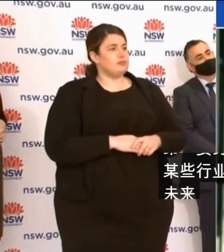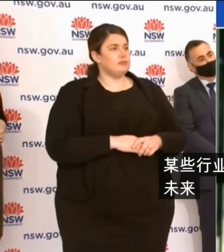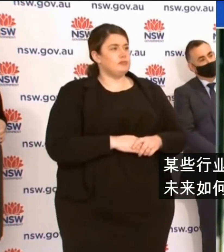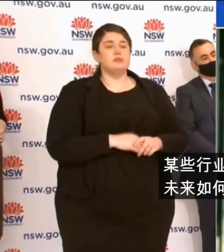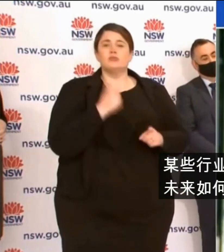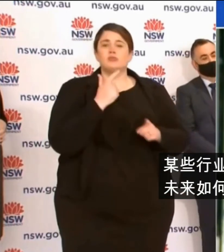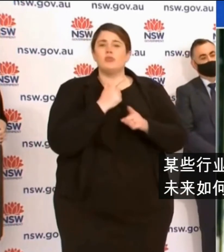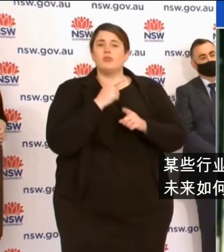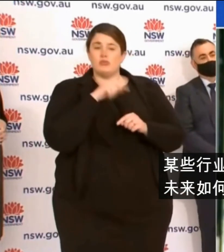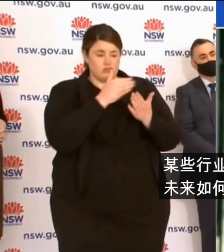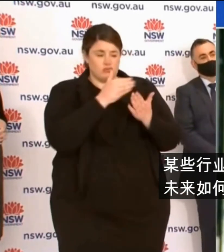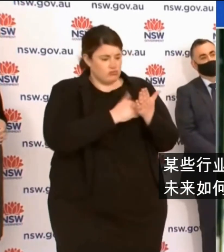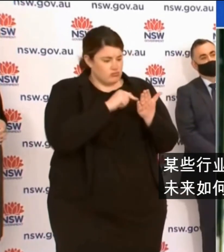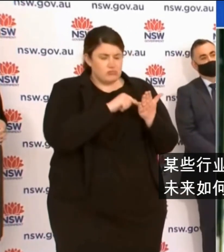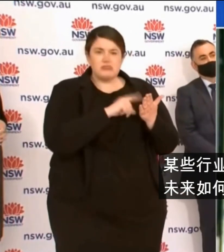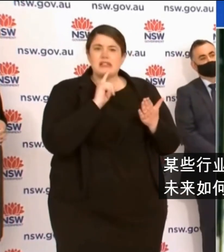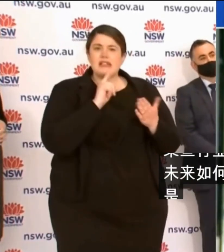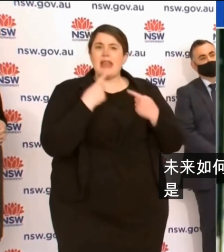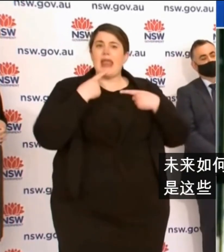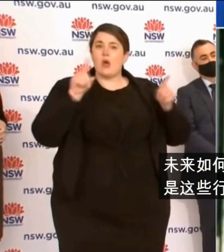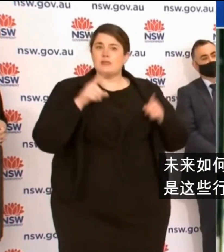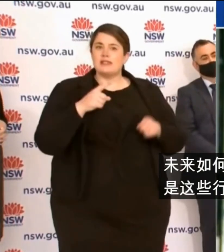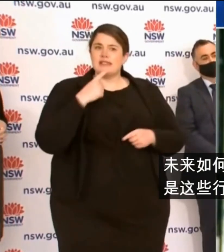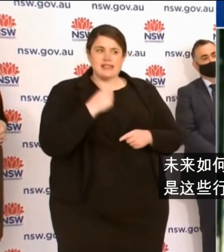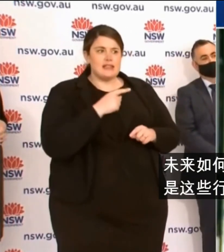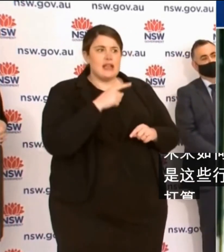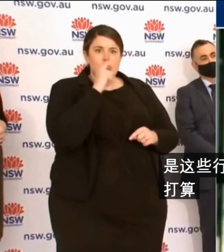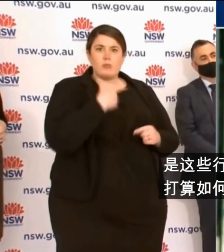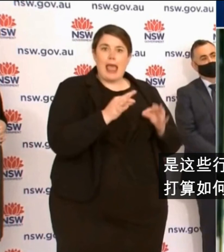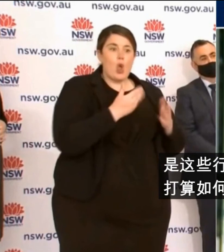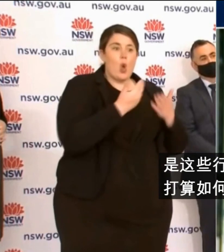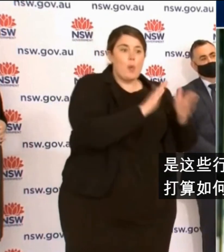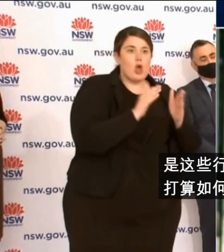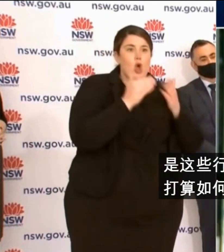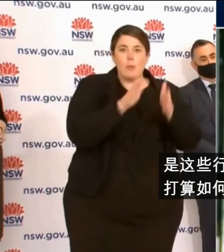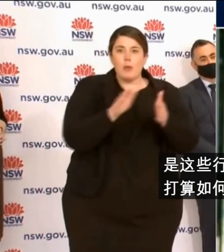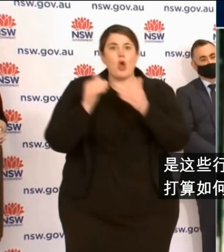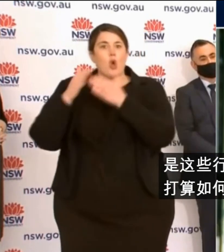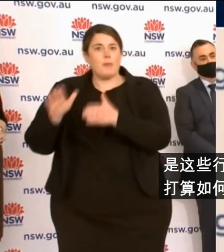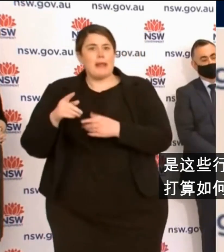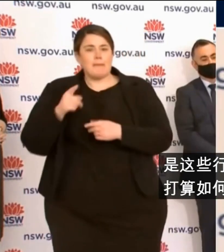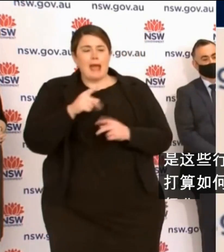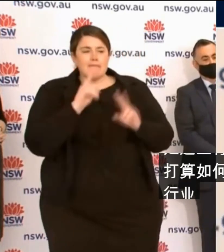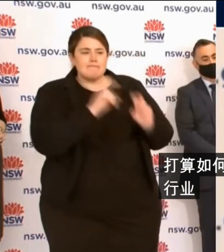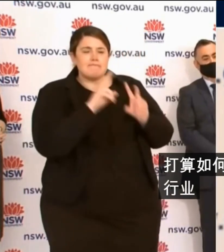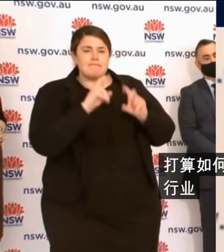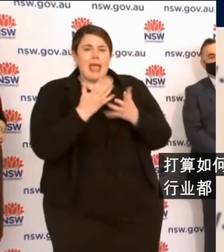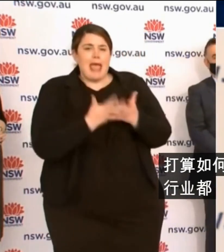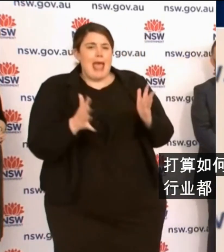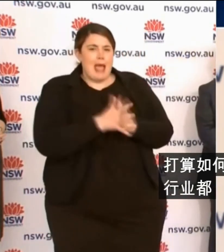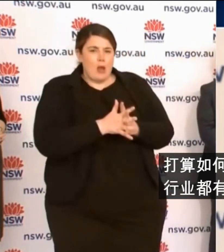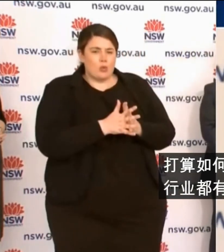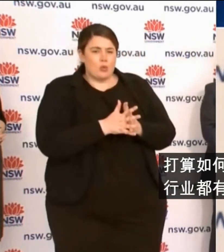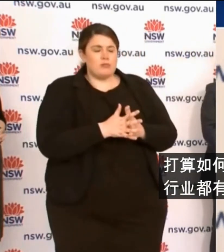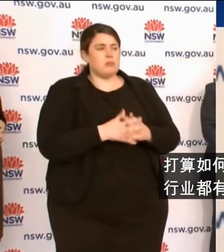can safely open up in future. Is hospitality one of those industries, and how do you plan on trialling that? Look, every single industry